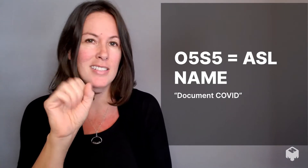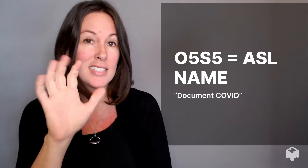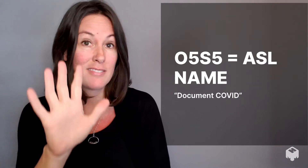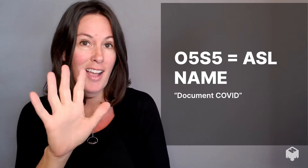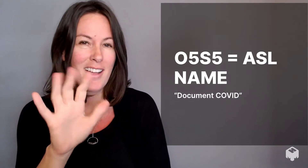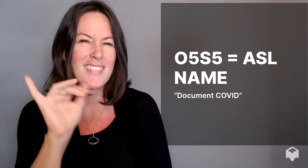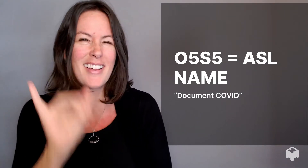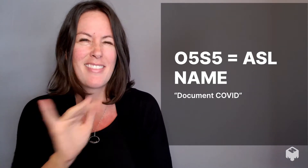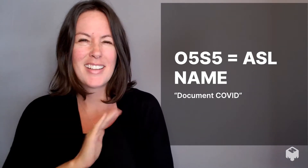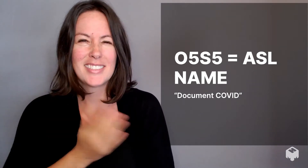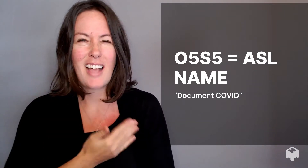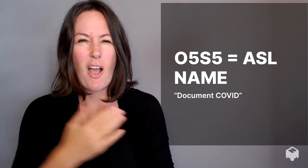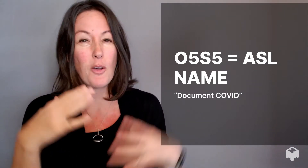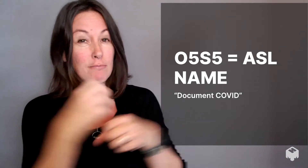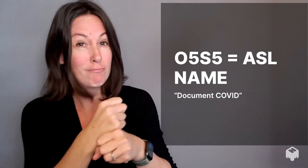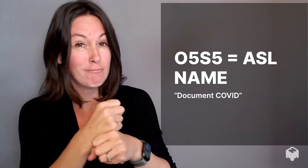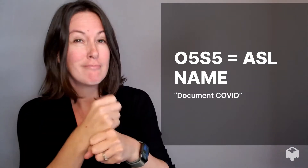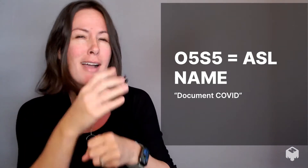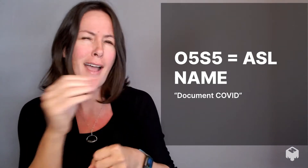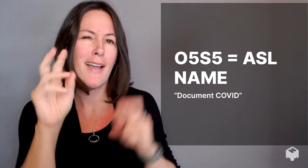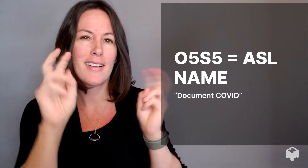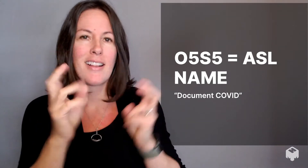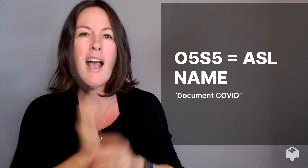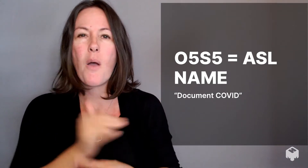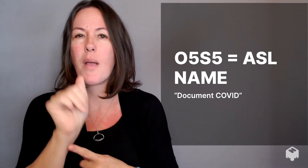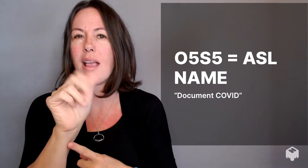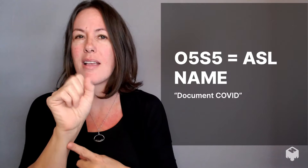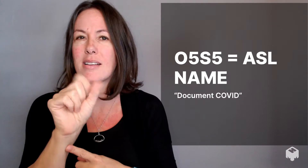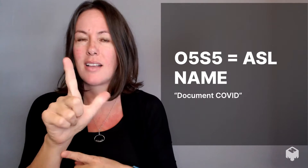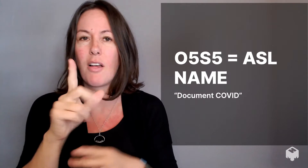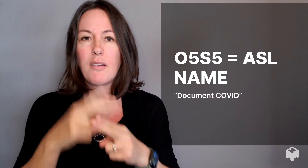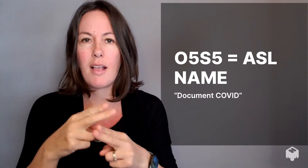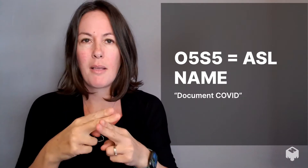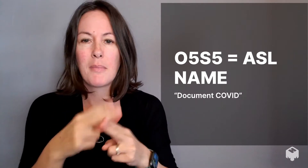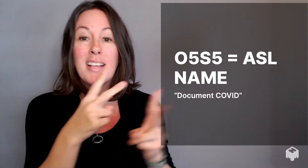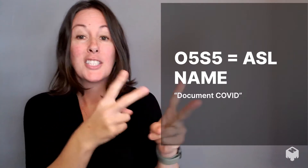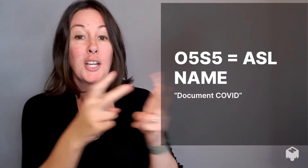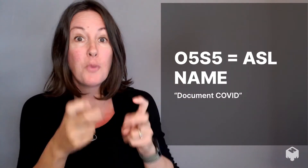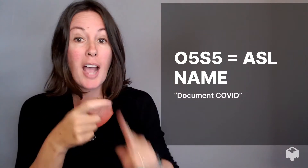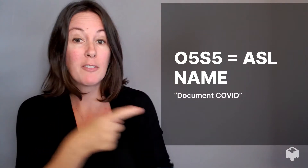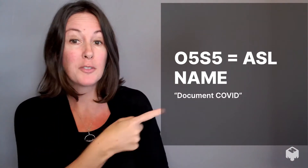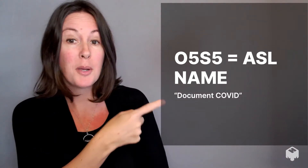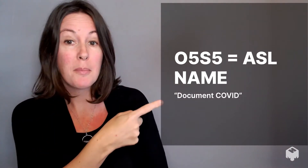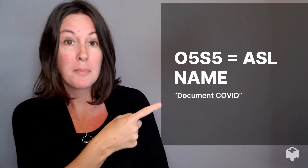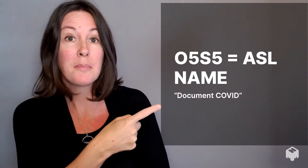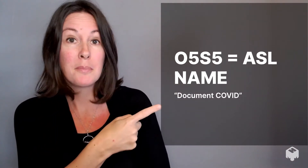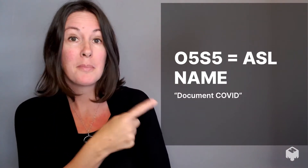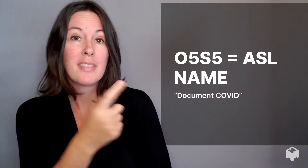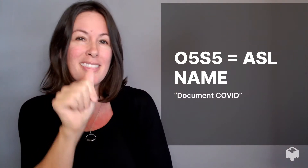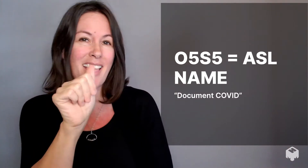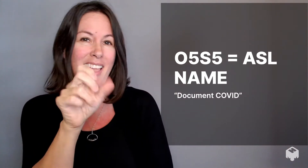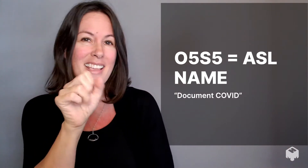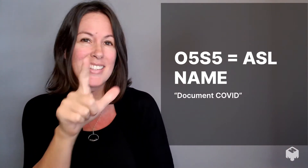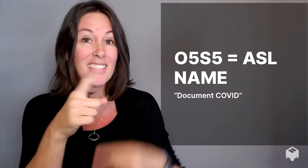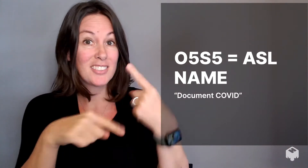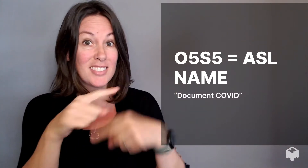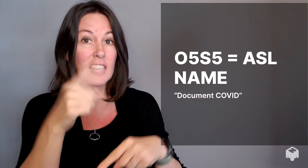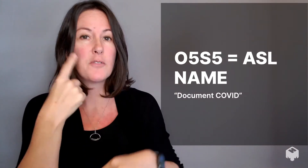O5S5, which is our abbreviation and our ASL name for the project, which is derived from the signs